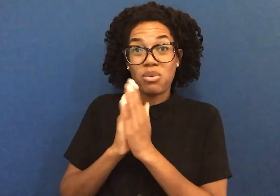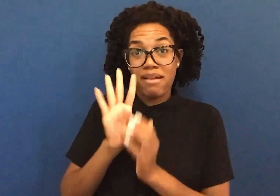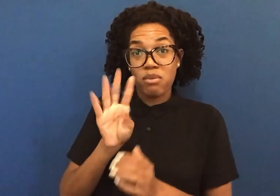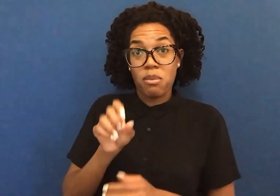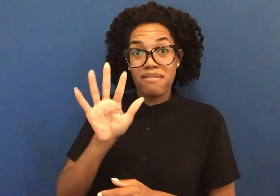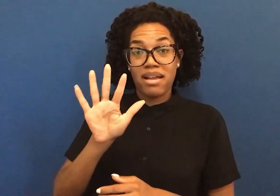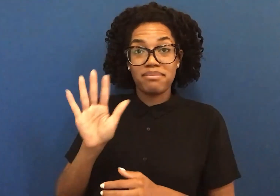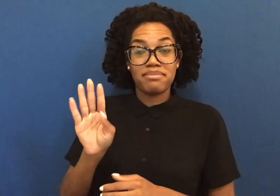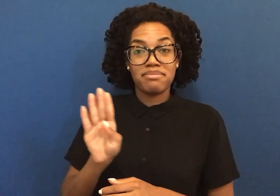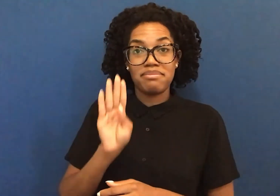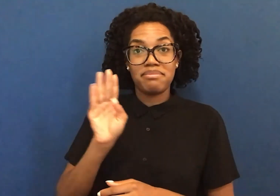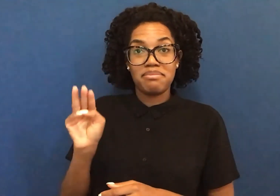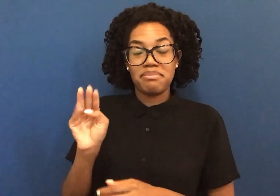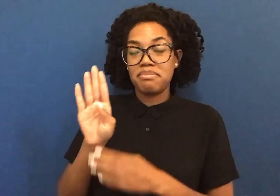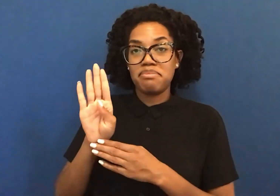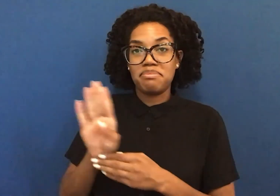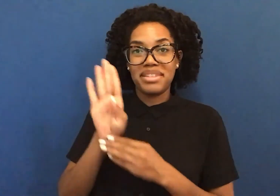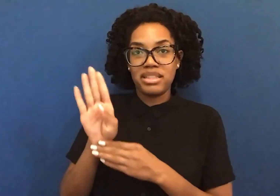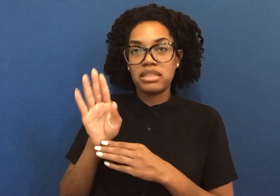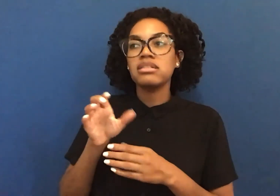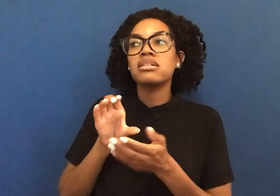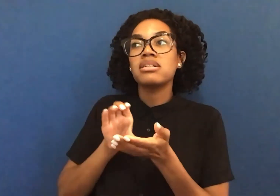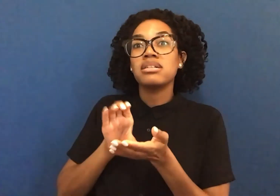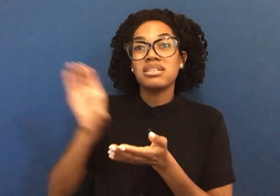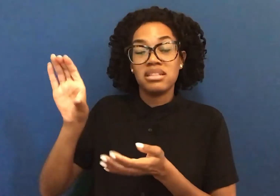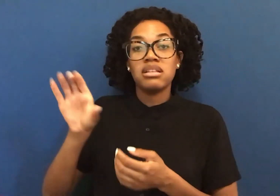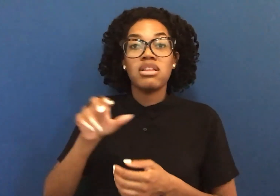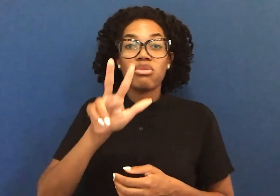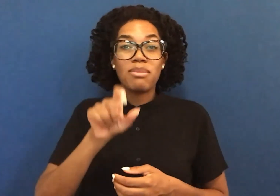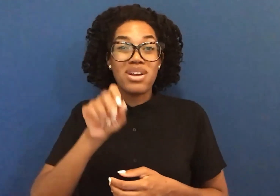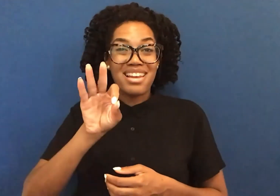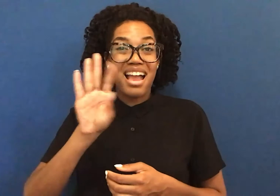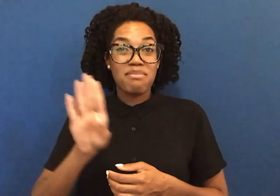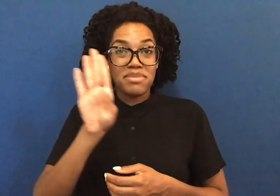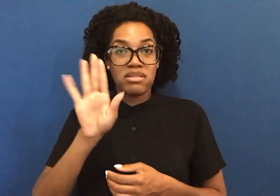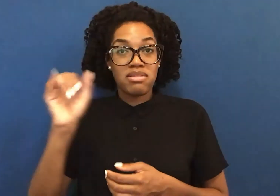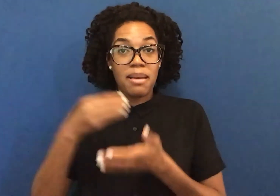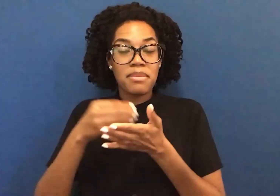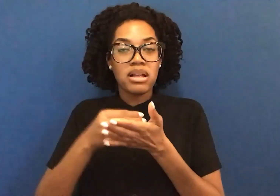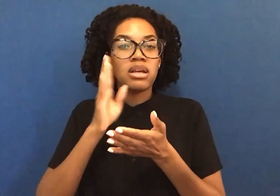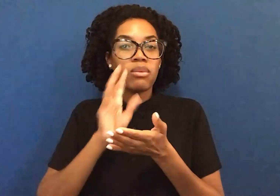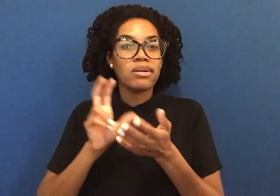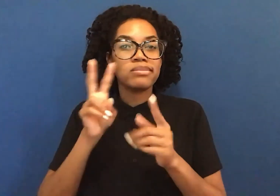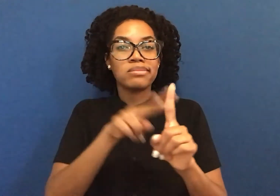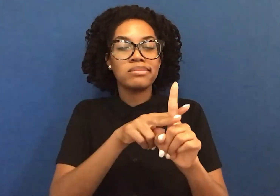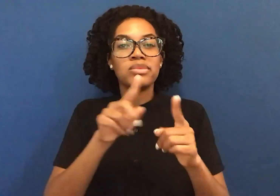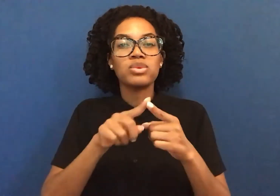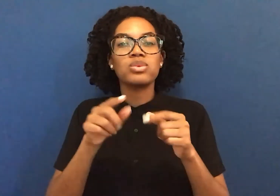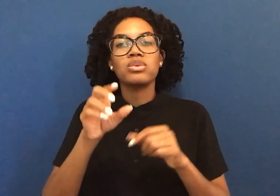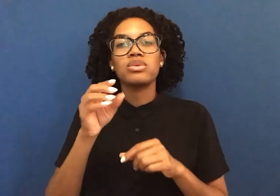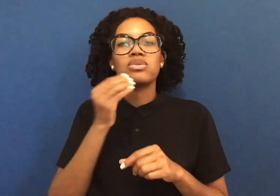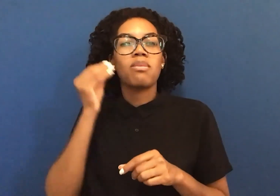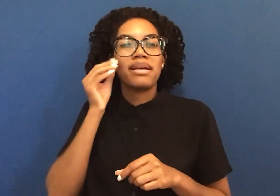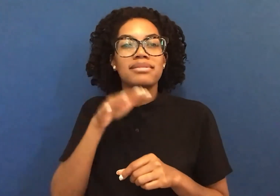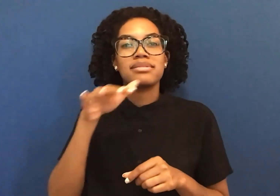Around $3.9 billion of that funding would be for domestic HHS activities to support Ryan White clinics,